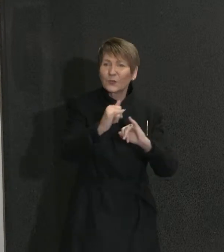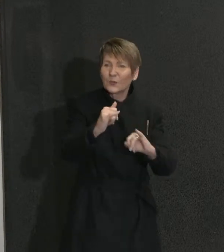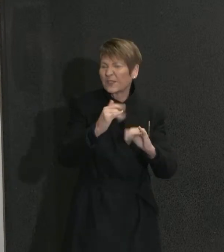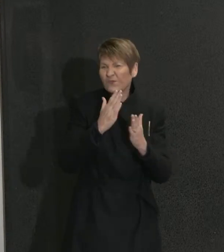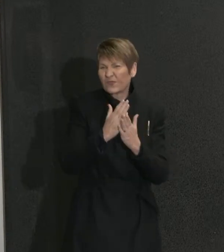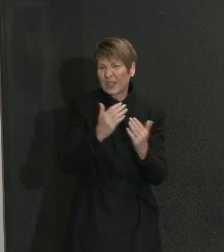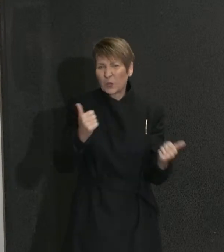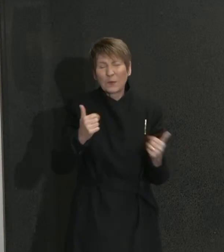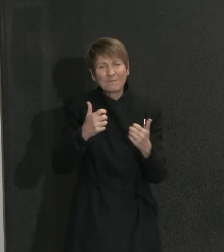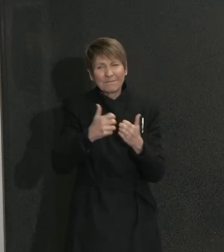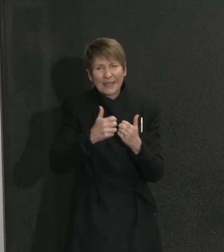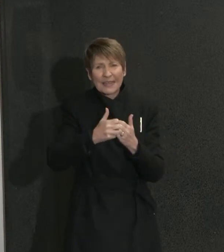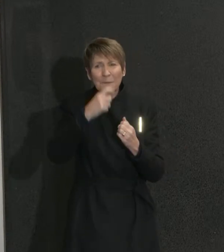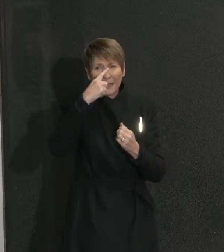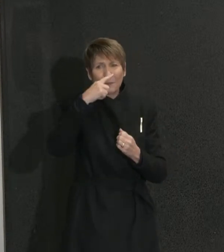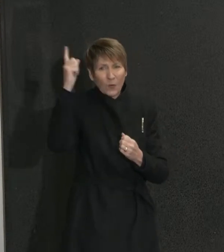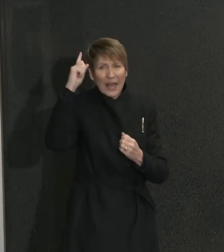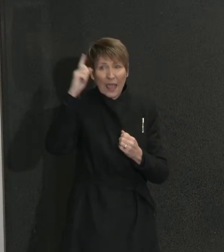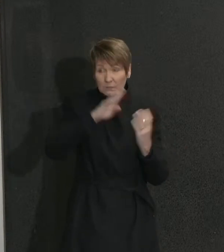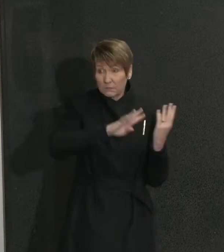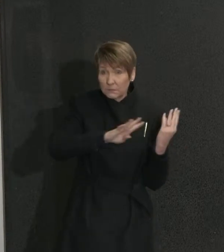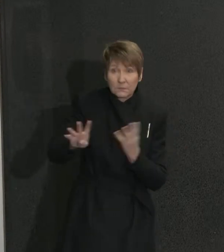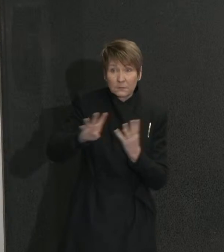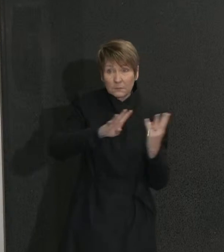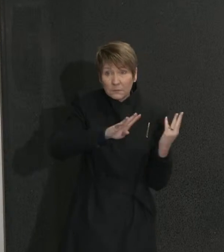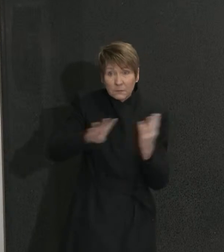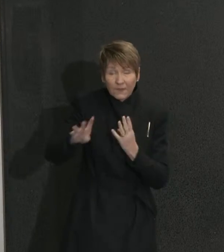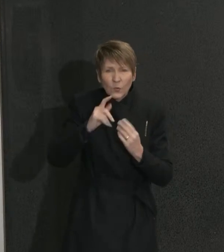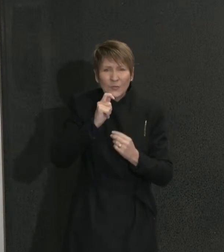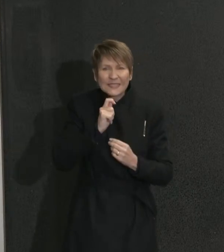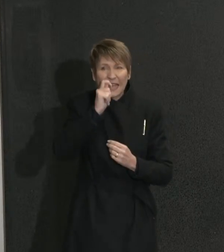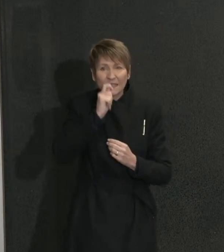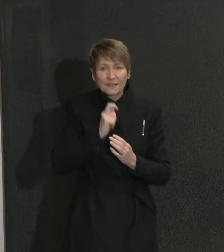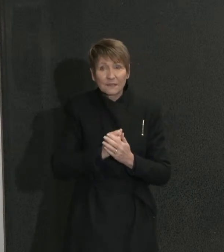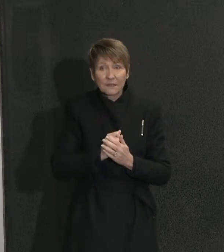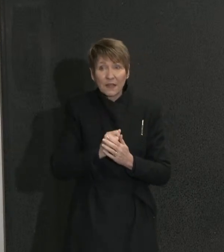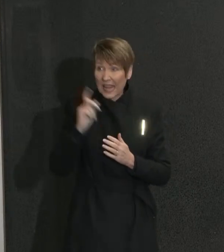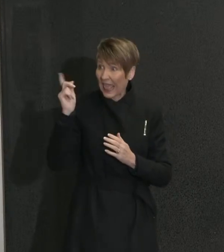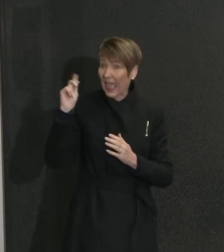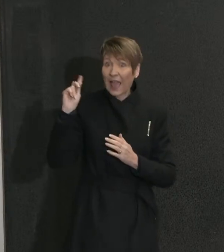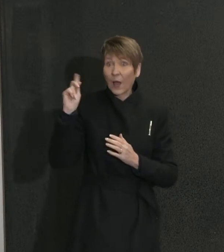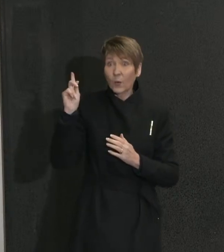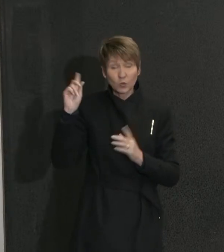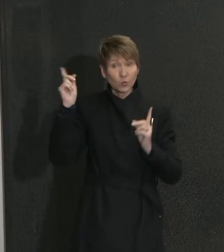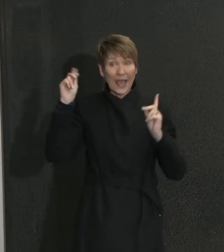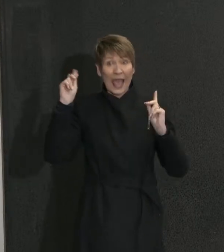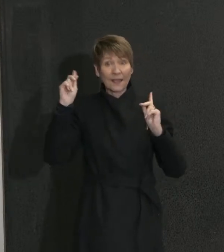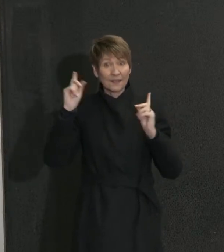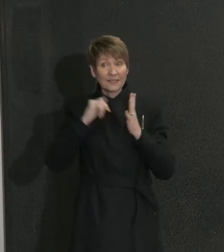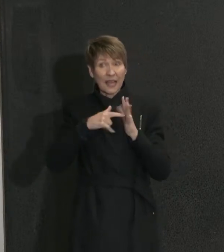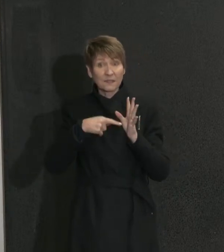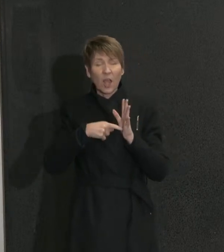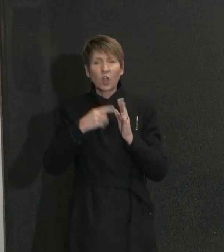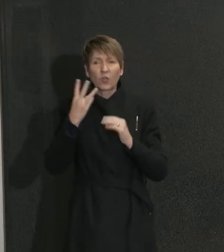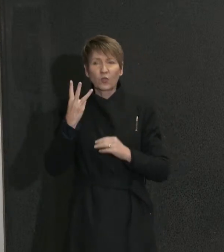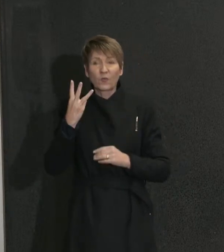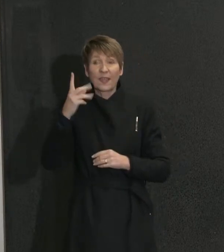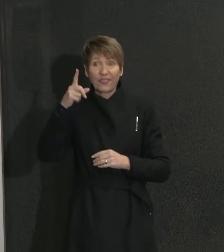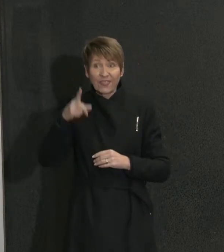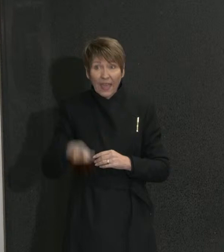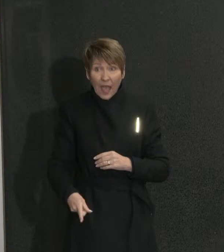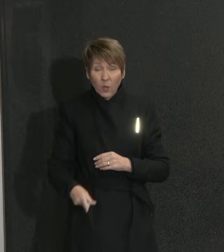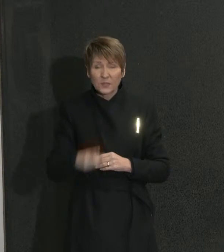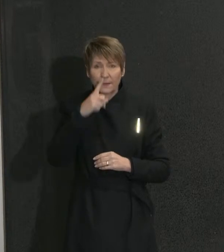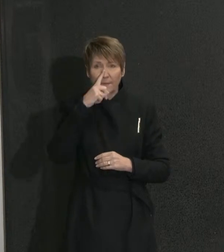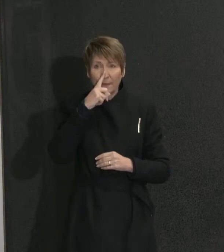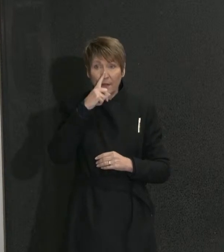whole process. There are many thousands of people, 3,000 plus, who are at home now, many of whom will be for 14